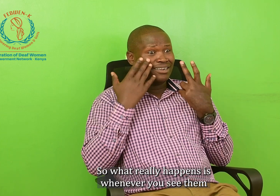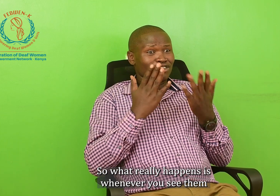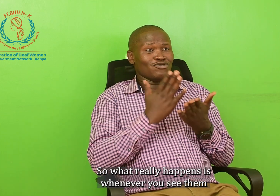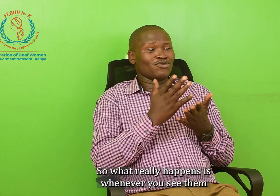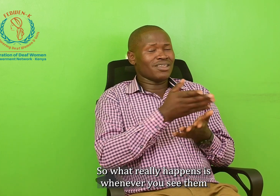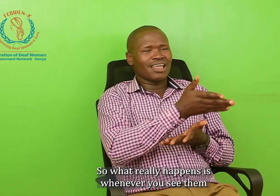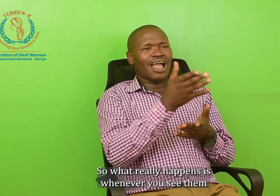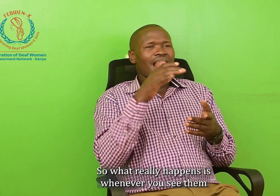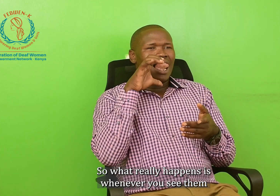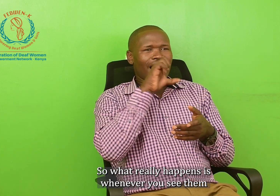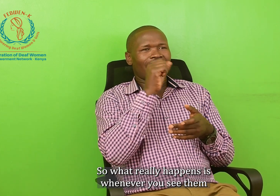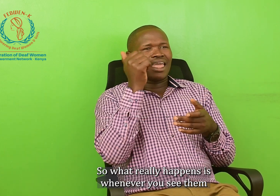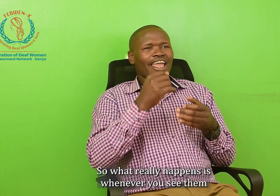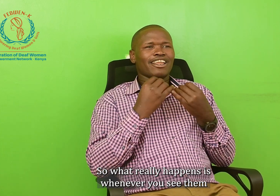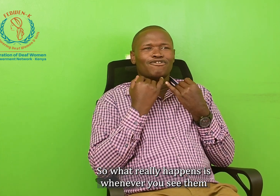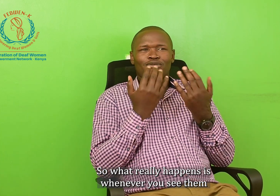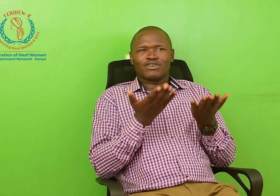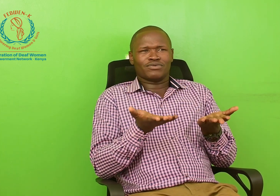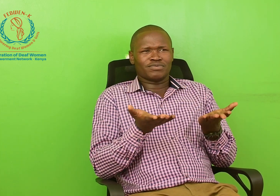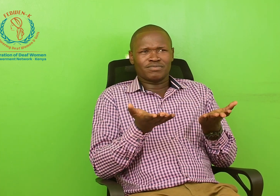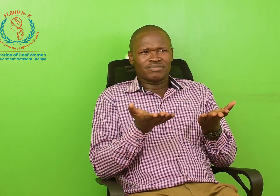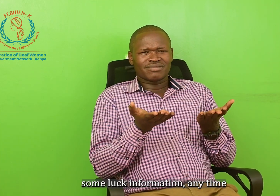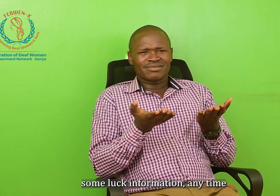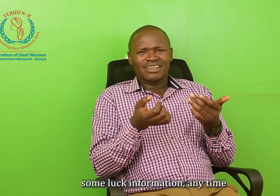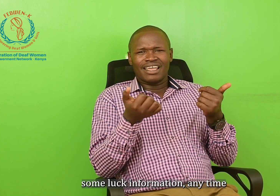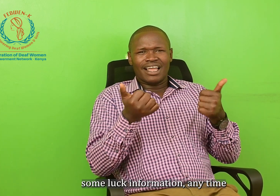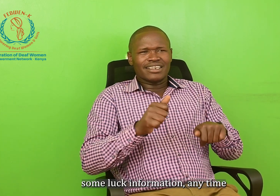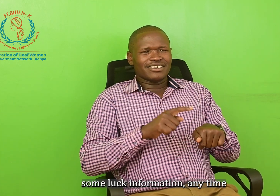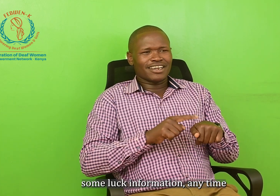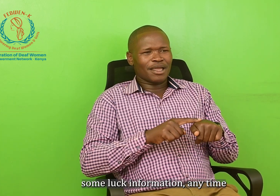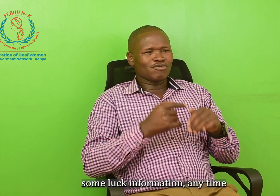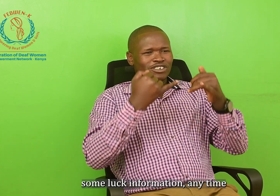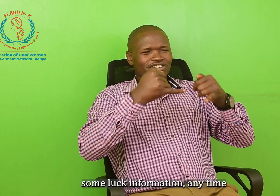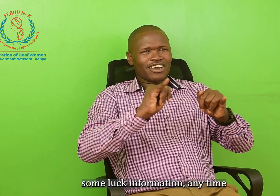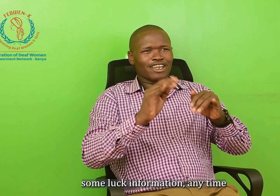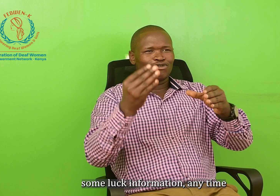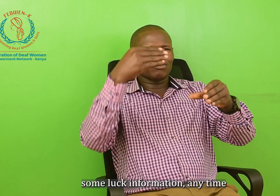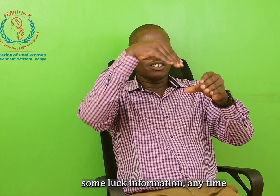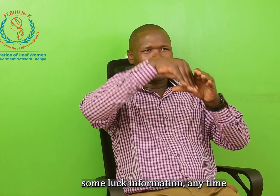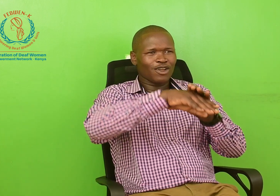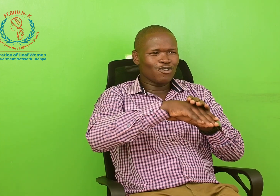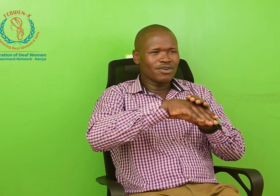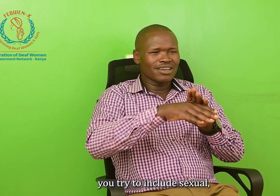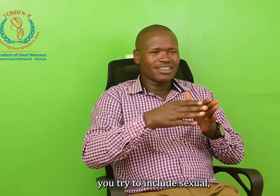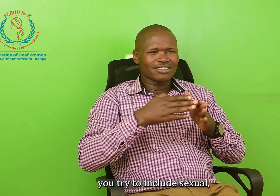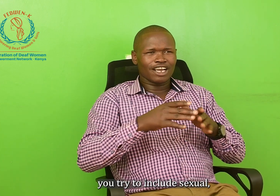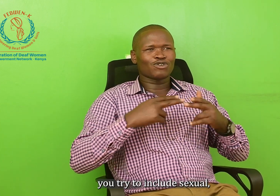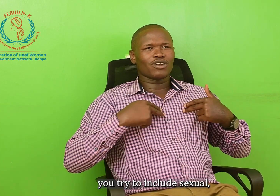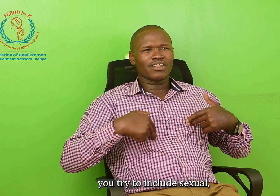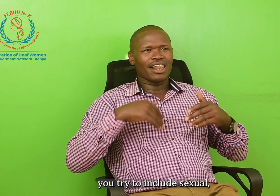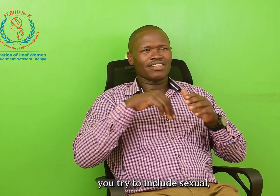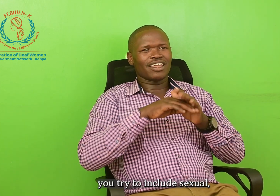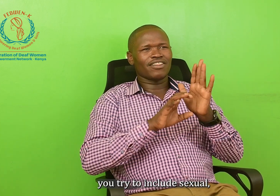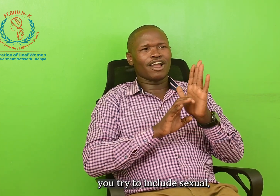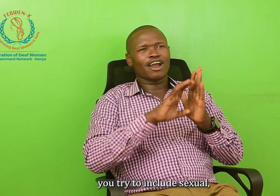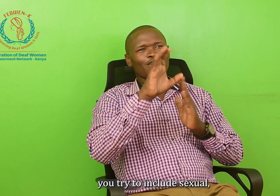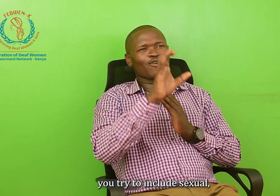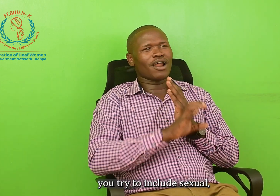happens is whenever you see them, some lack information. Anytime you try to include sexual,